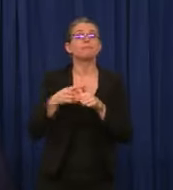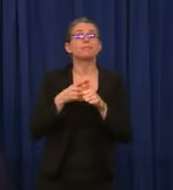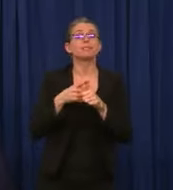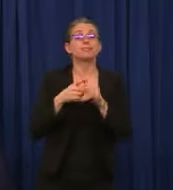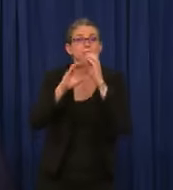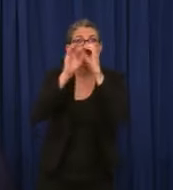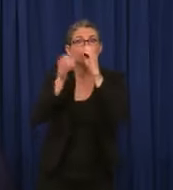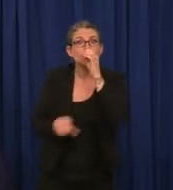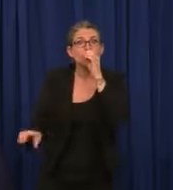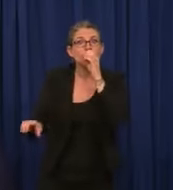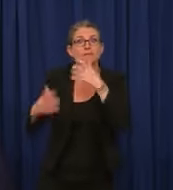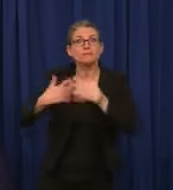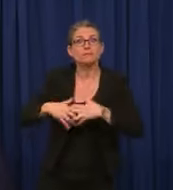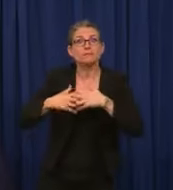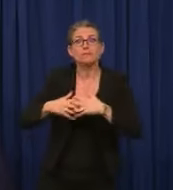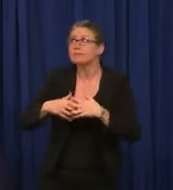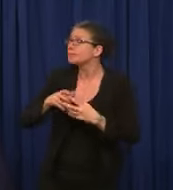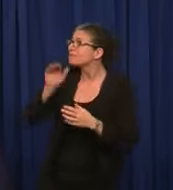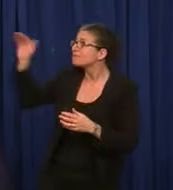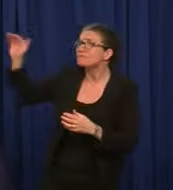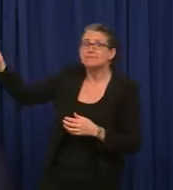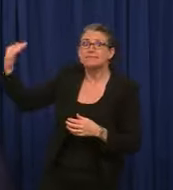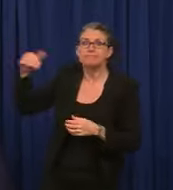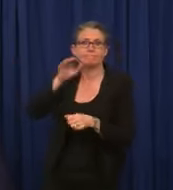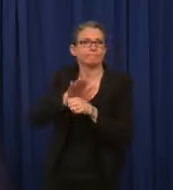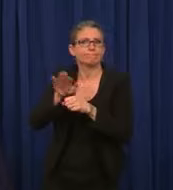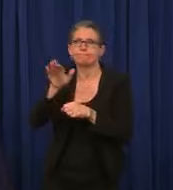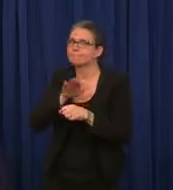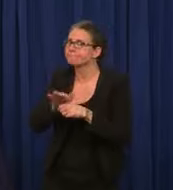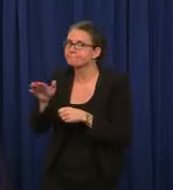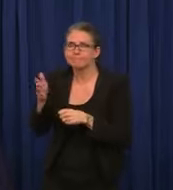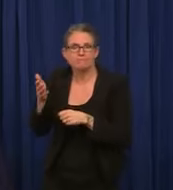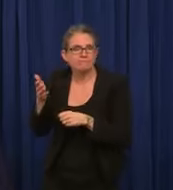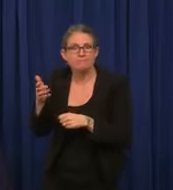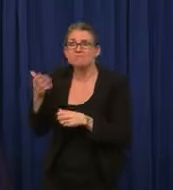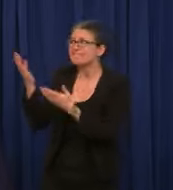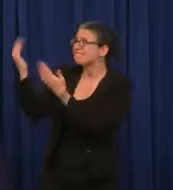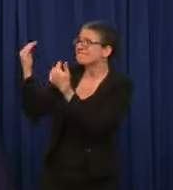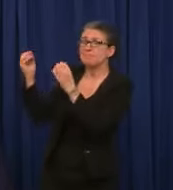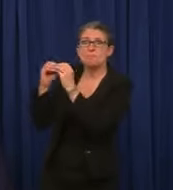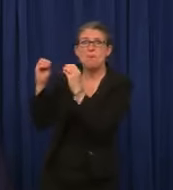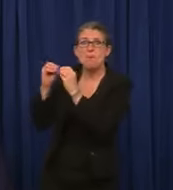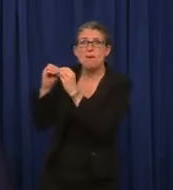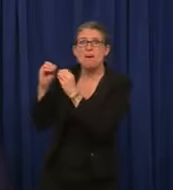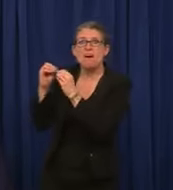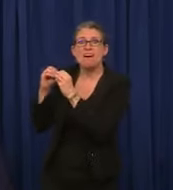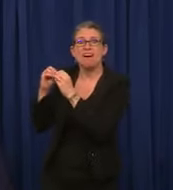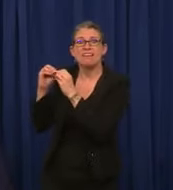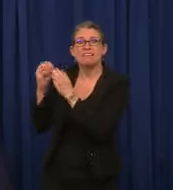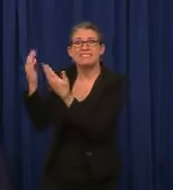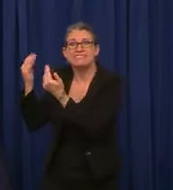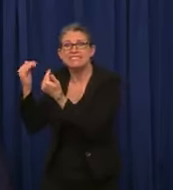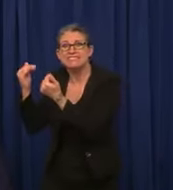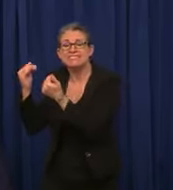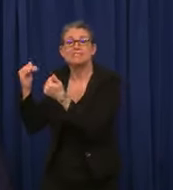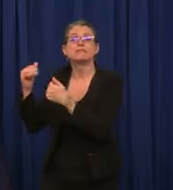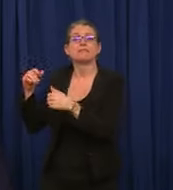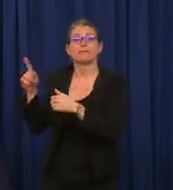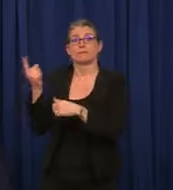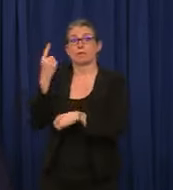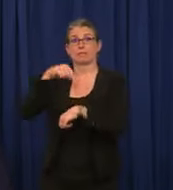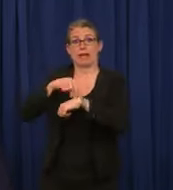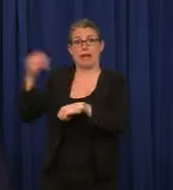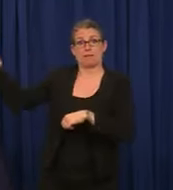And so we've asked the federal government to increase that request for ventilators from 300 initially to now